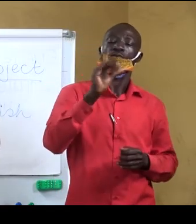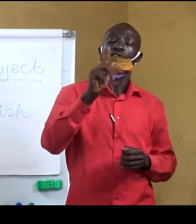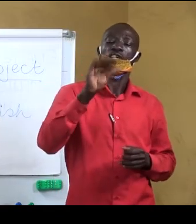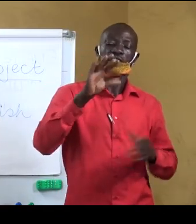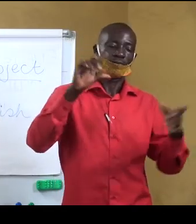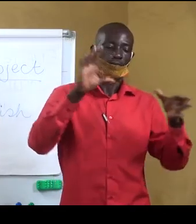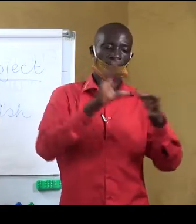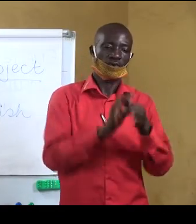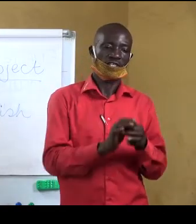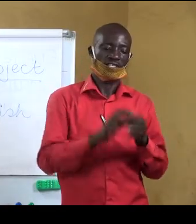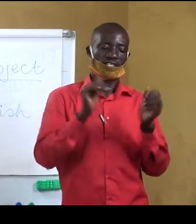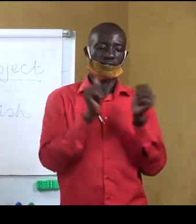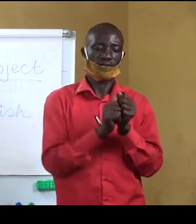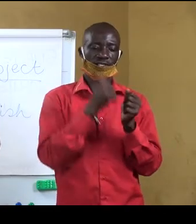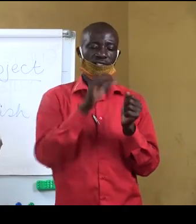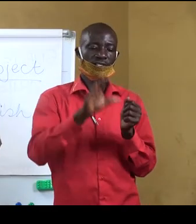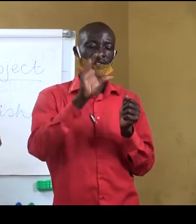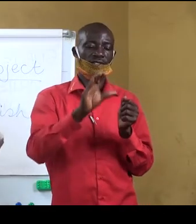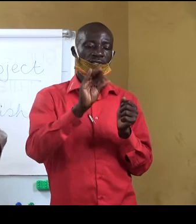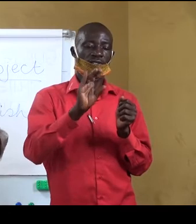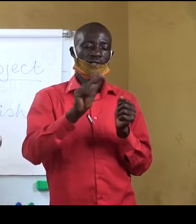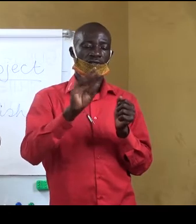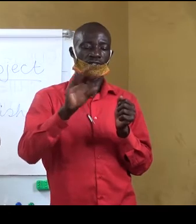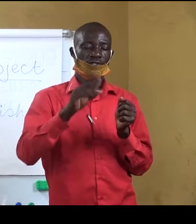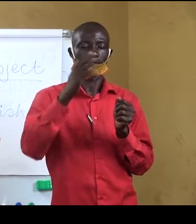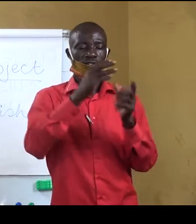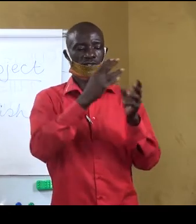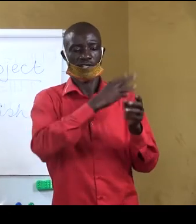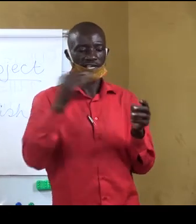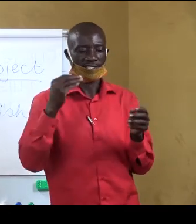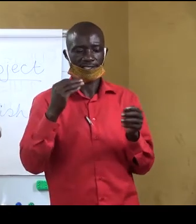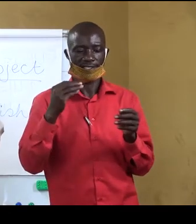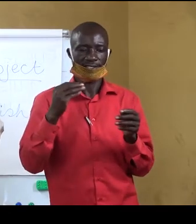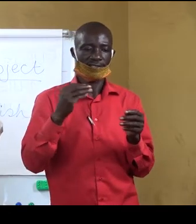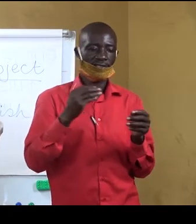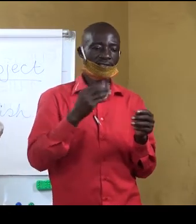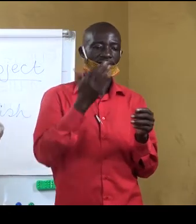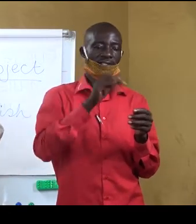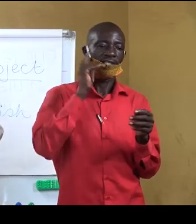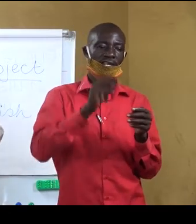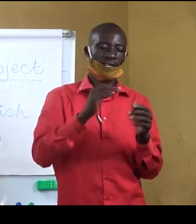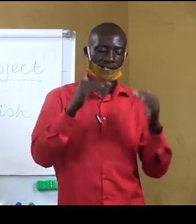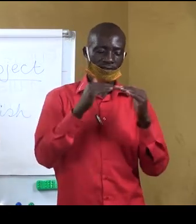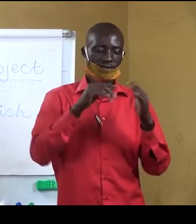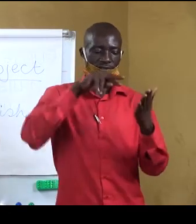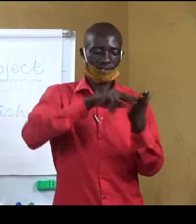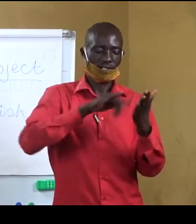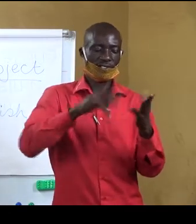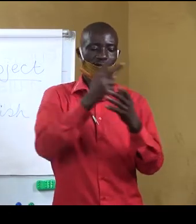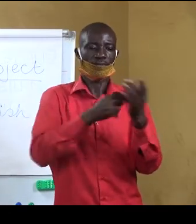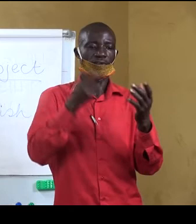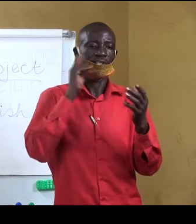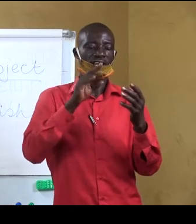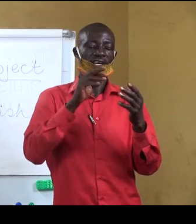with the conjunction and. It means that the 2 items connected are of equal standing. Both of them